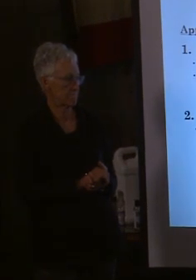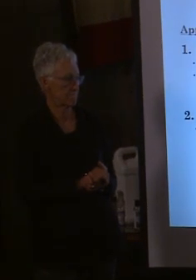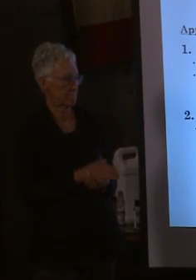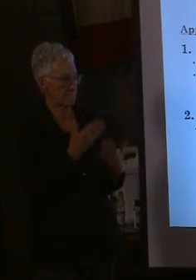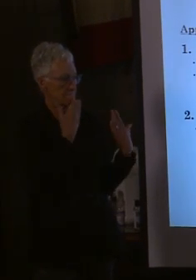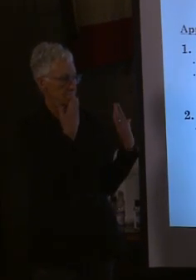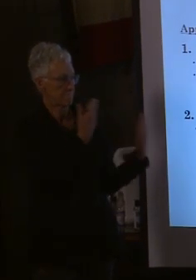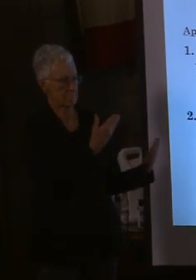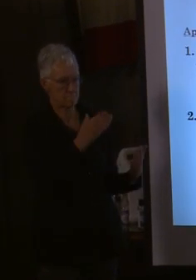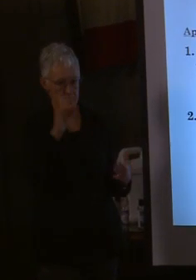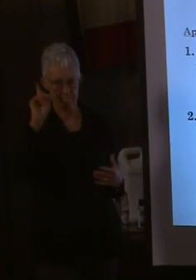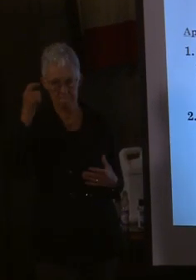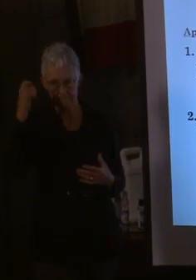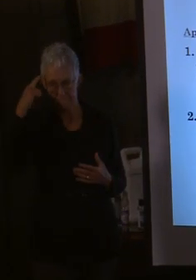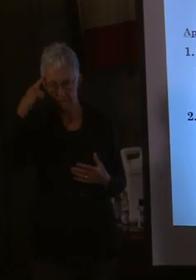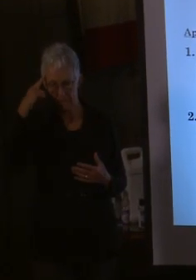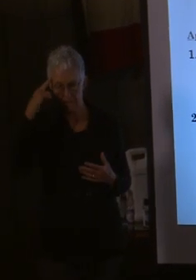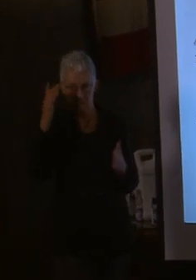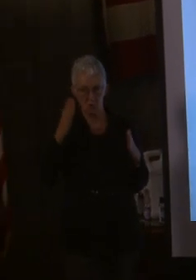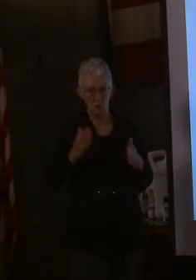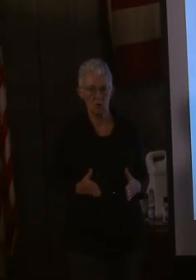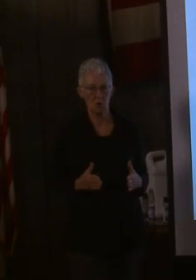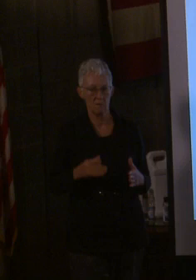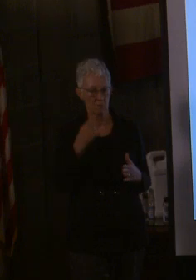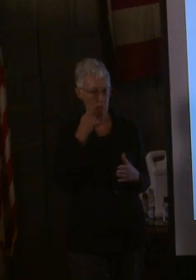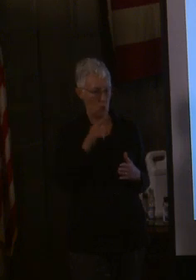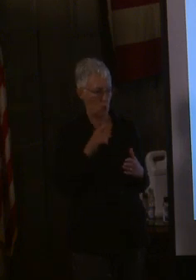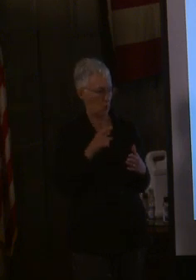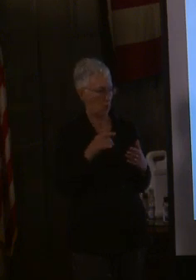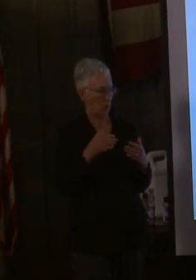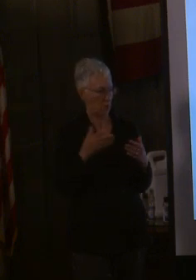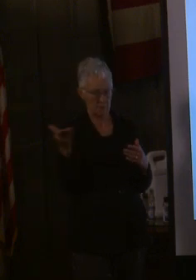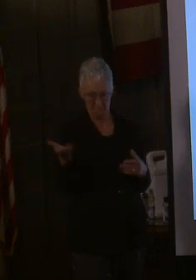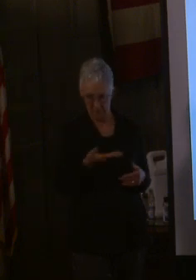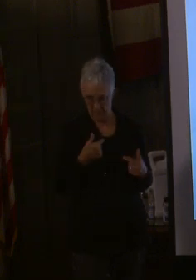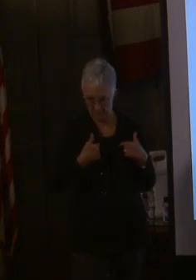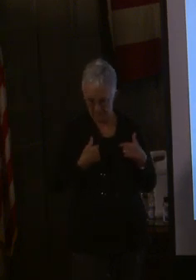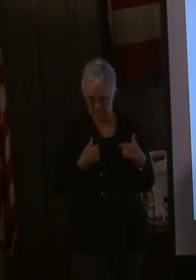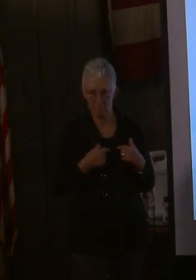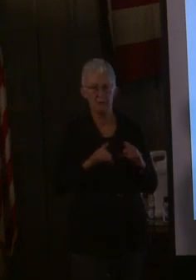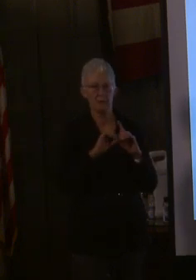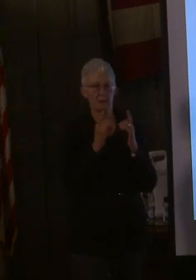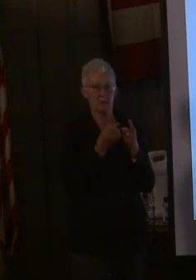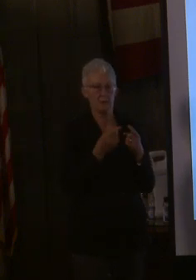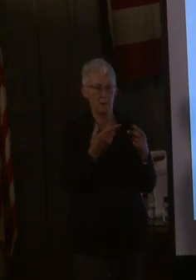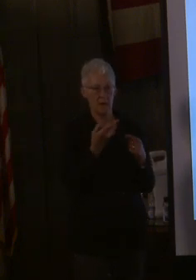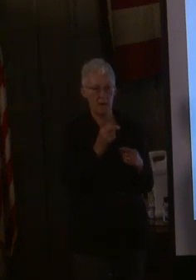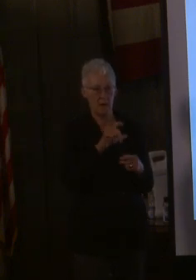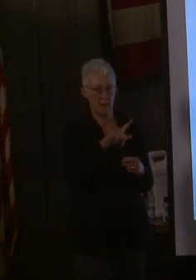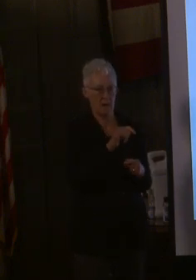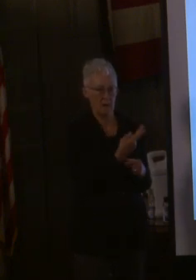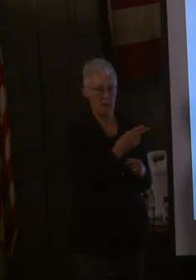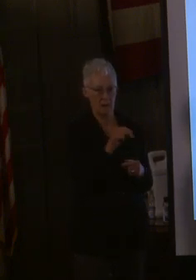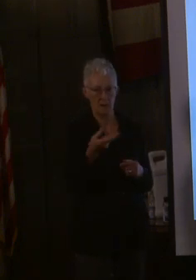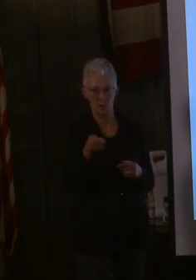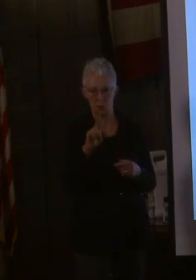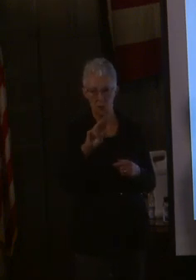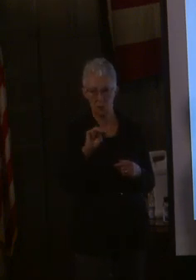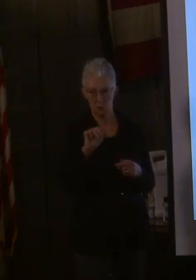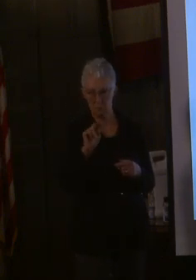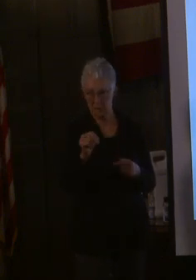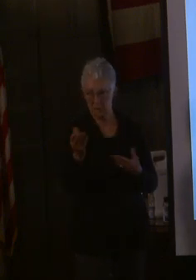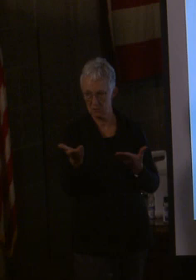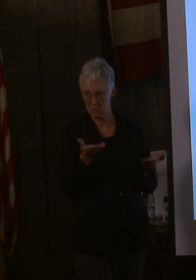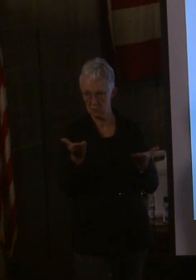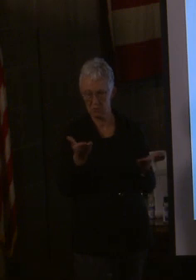Thank you so much, Governor, about having us here. The Department of Health and Human Services is excited, believe it or not,